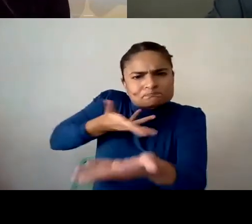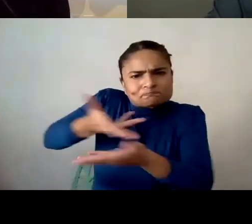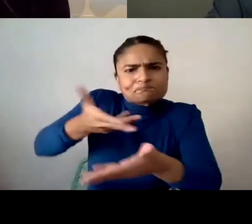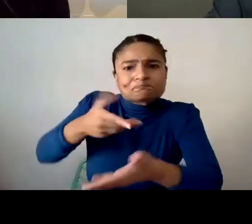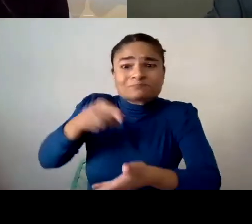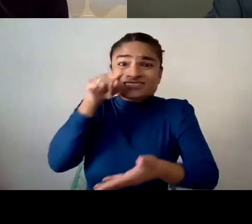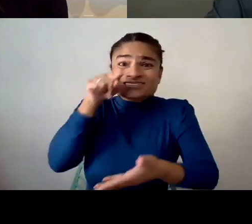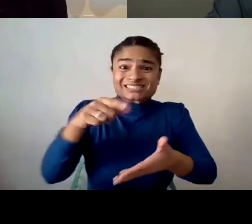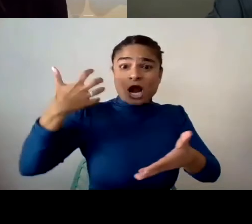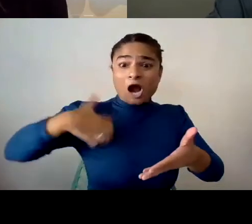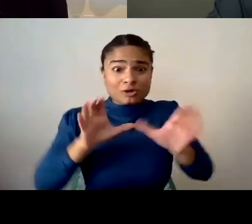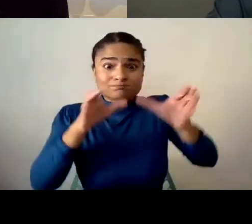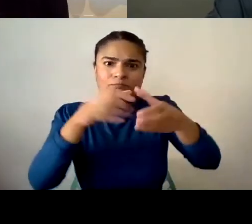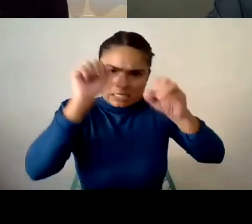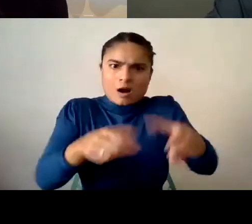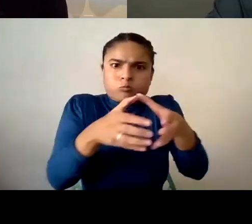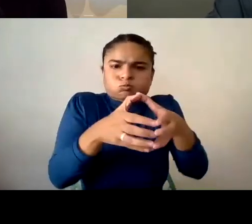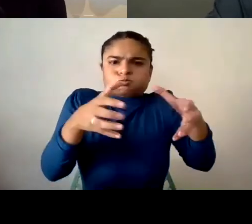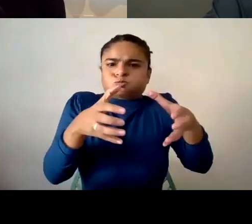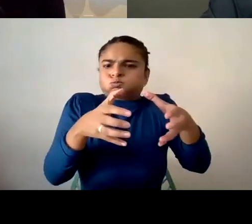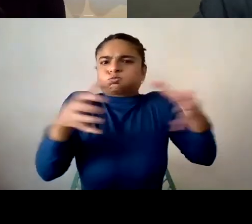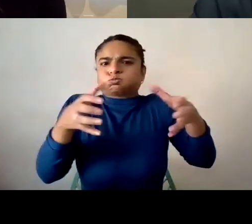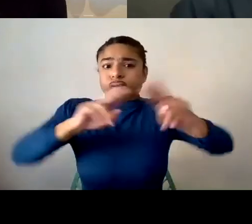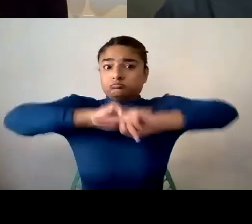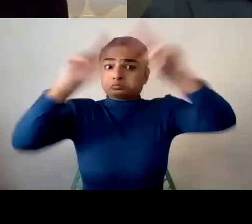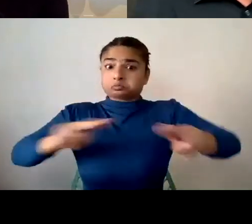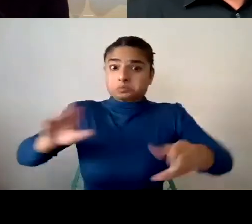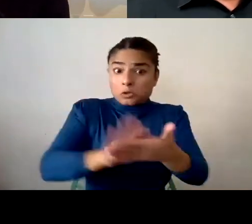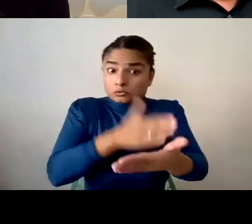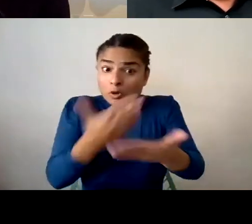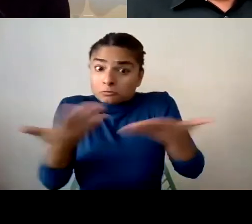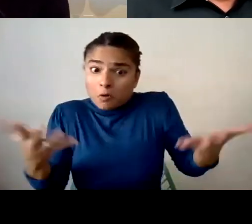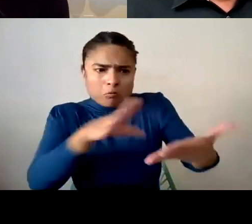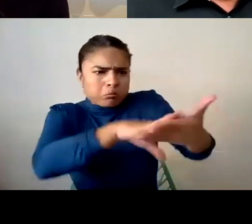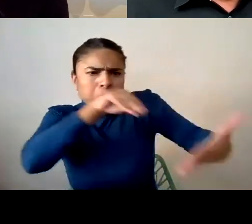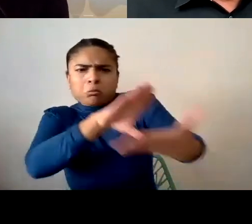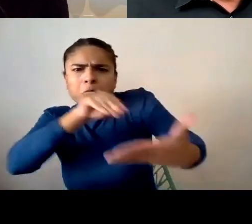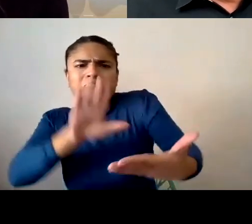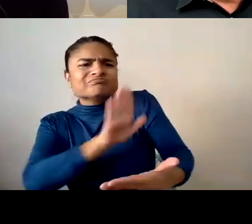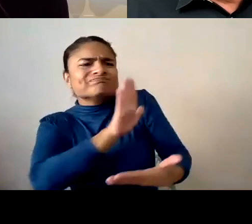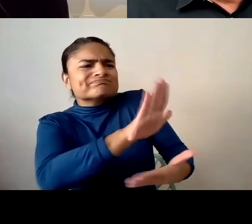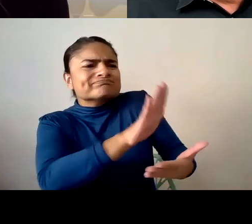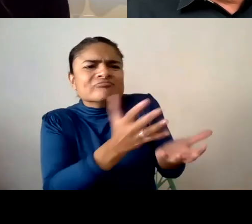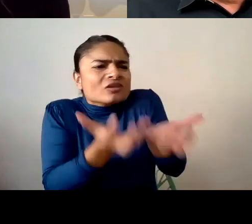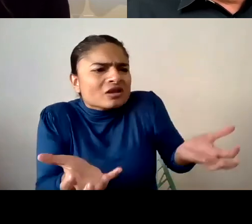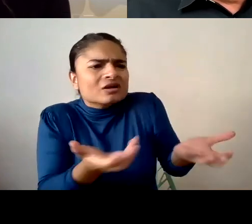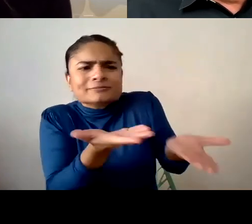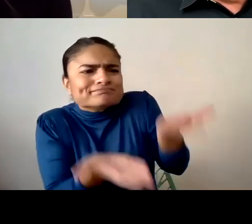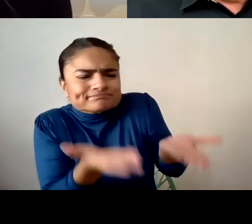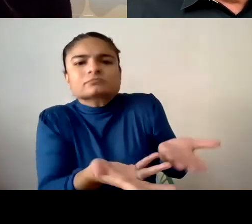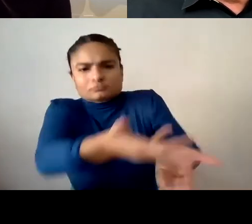and available opportunities and resources to learn in your region. I don't know if that helps, but definitely I